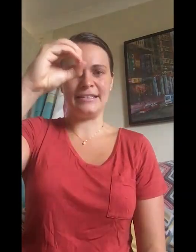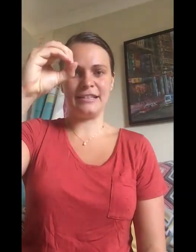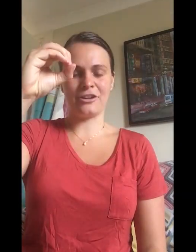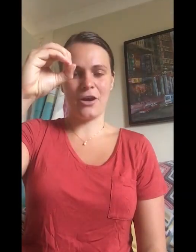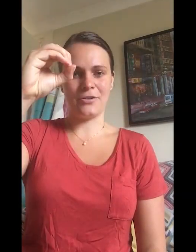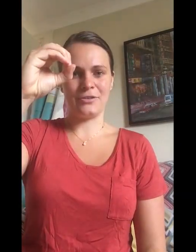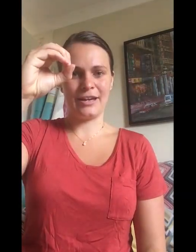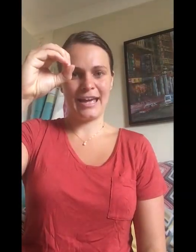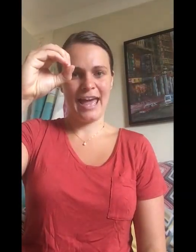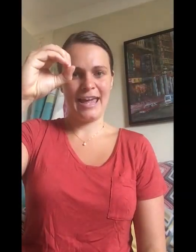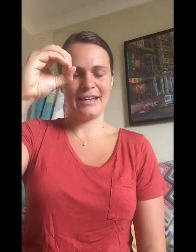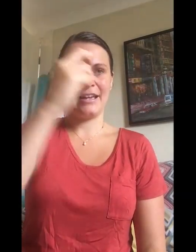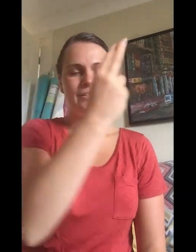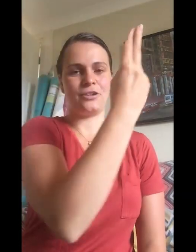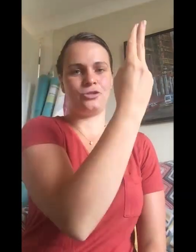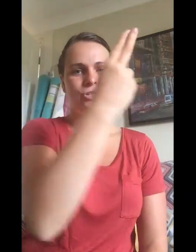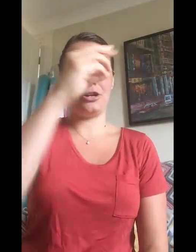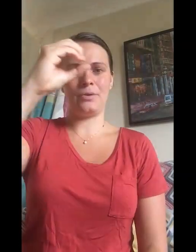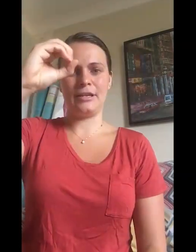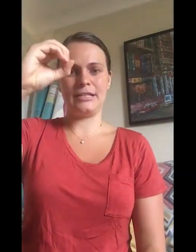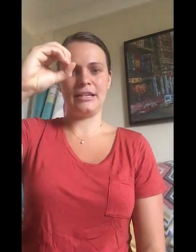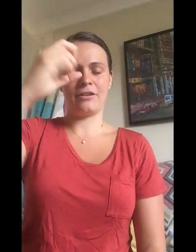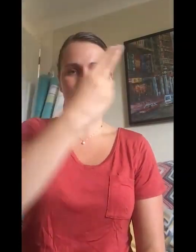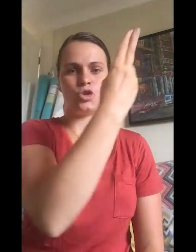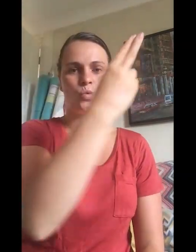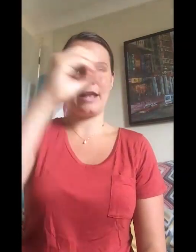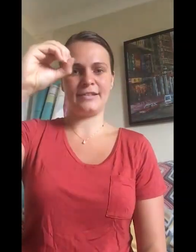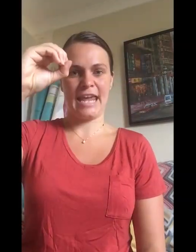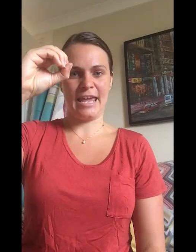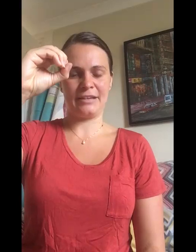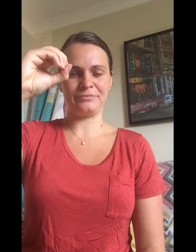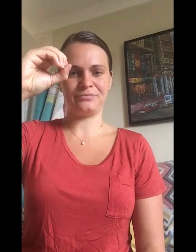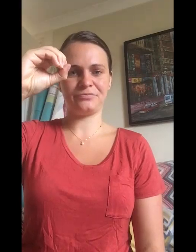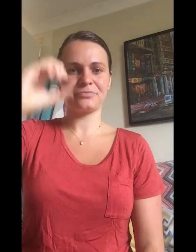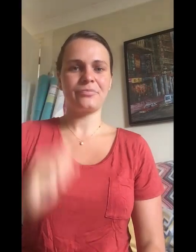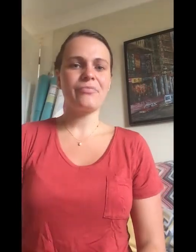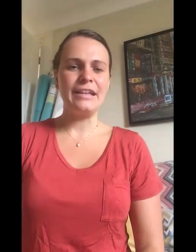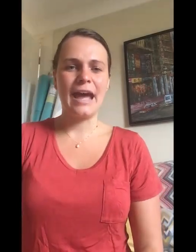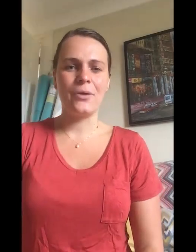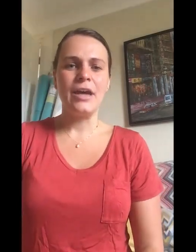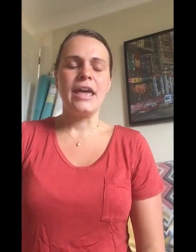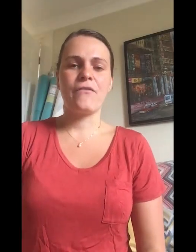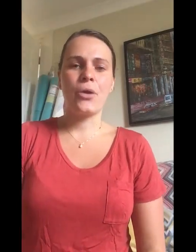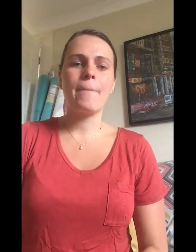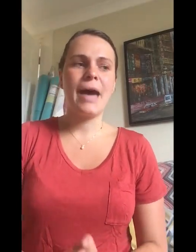0. Okay, so 2, 0, 20. Now, if you